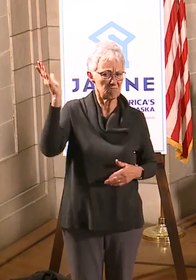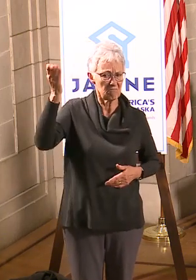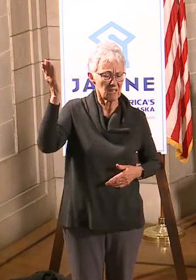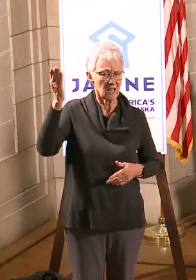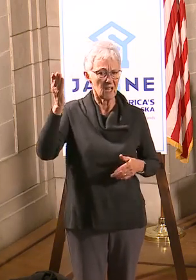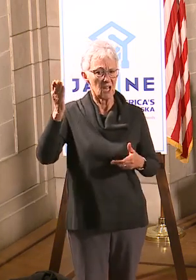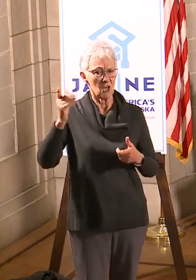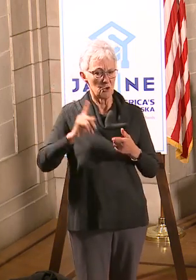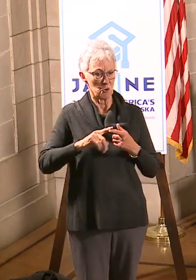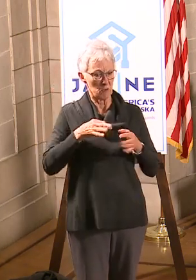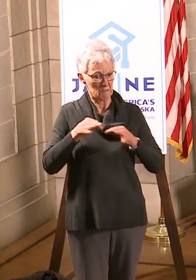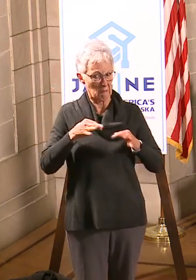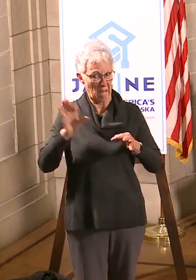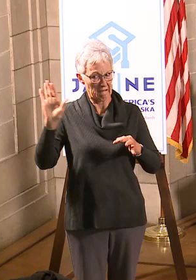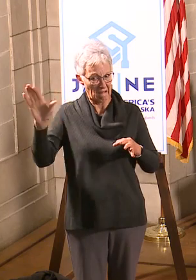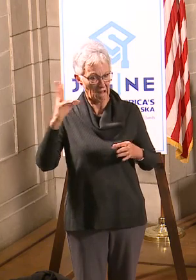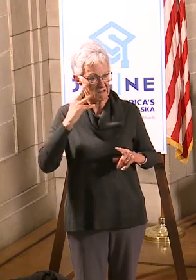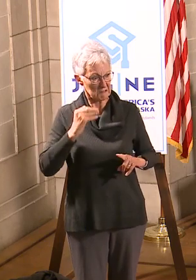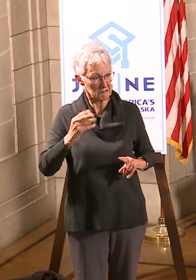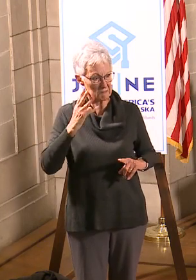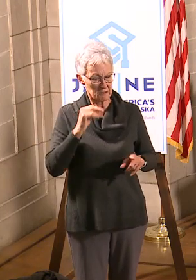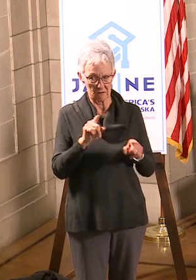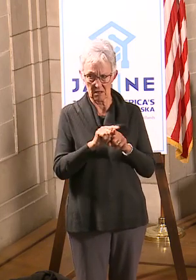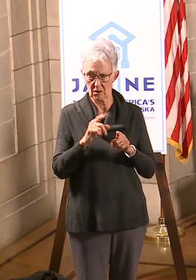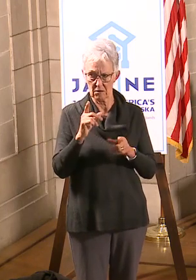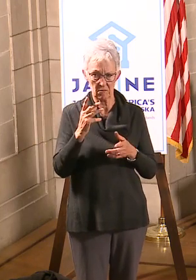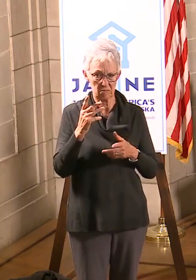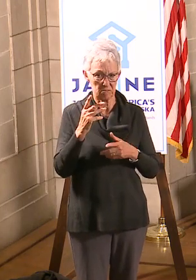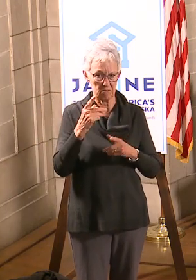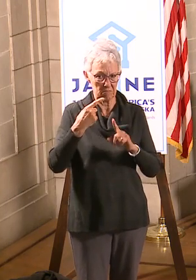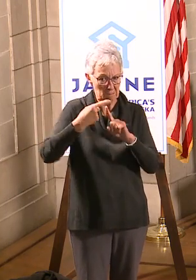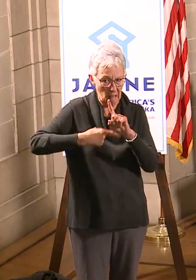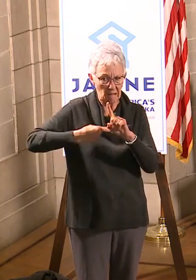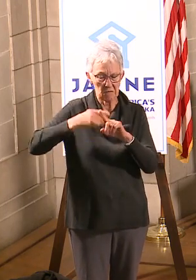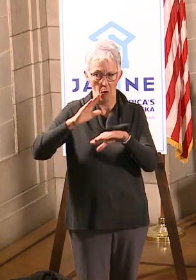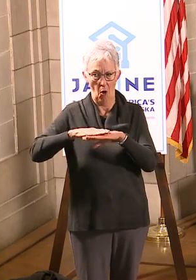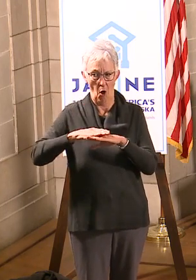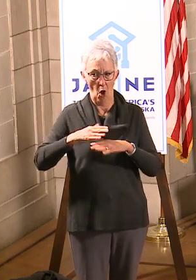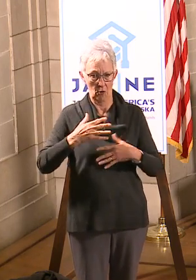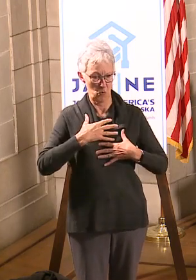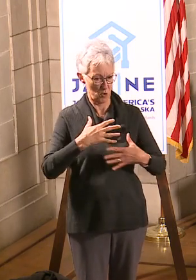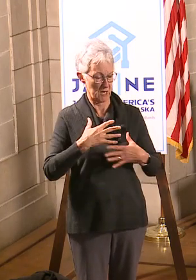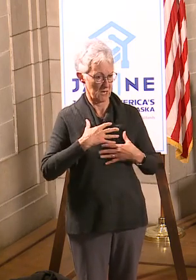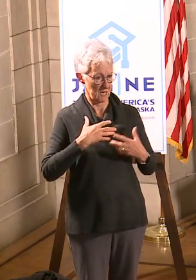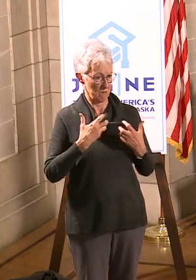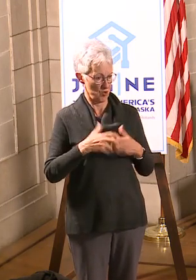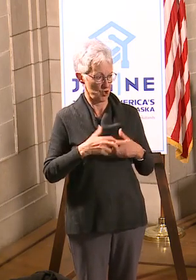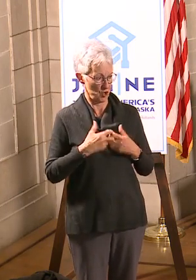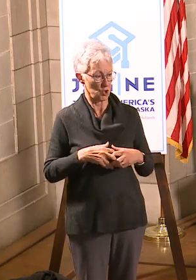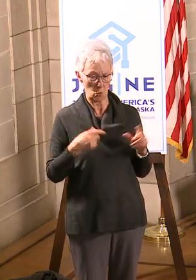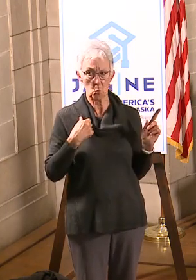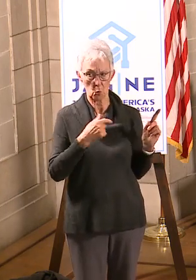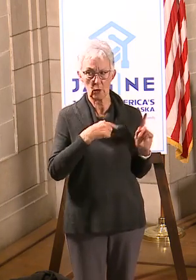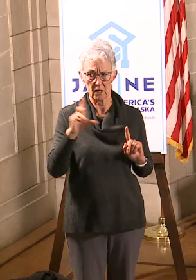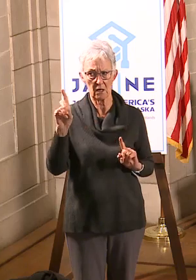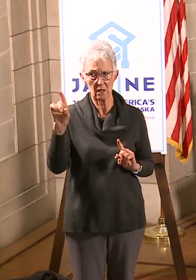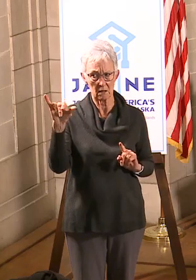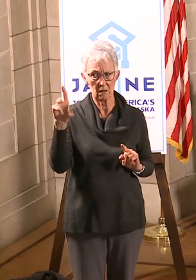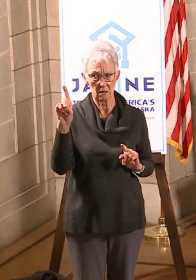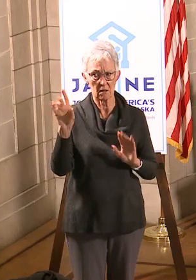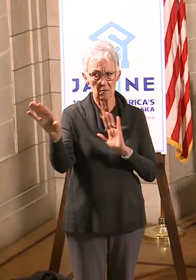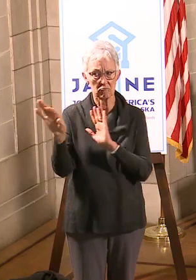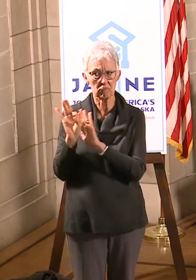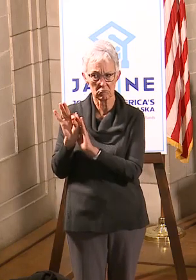And actually we have, Steve Schrader, for example, was one of our first people that we brought in to talk about just that experience. So we have been trying